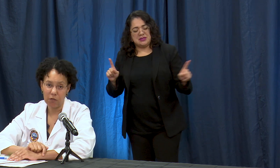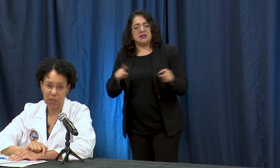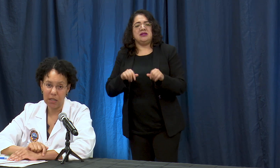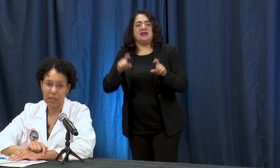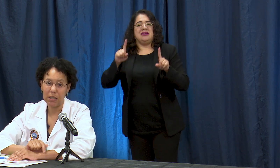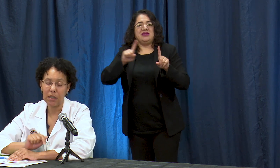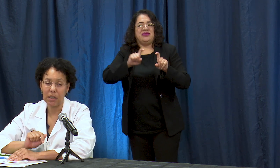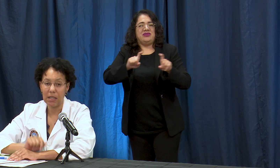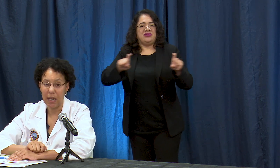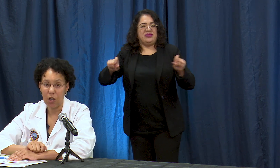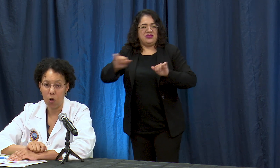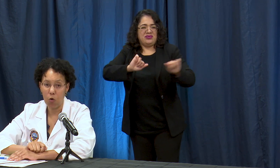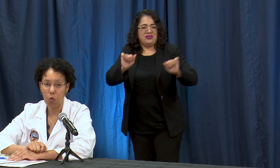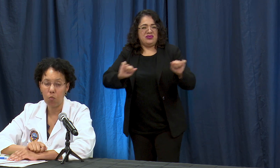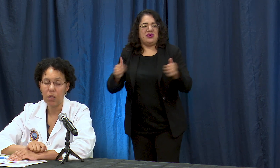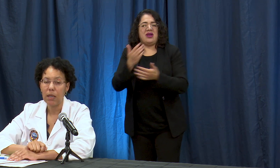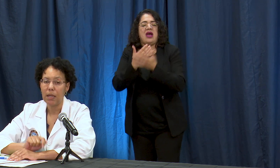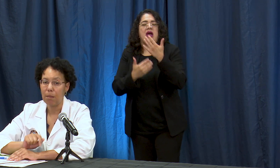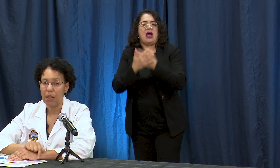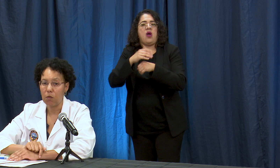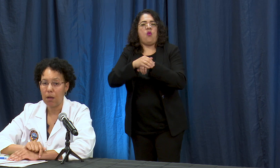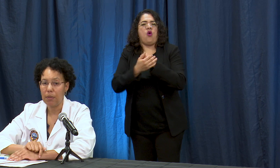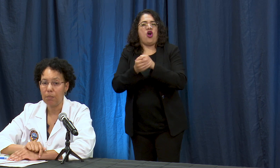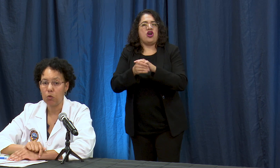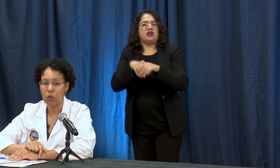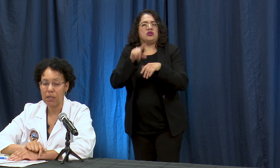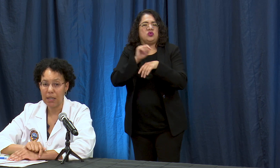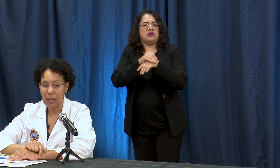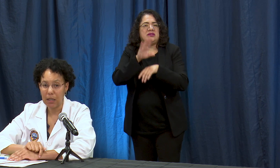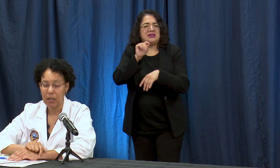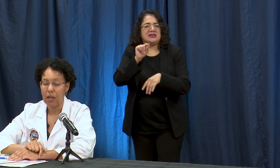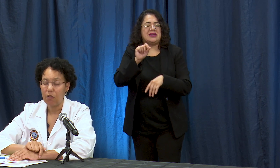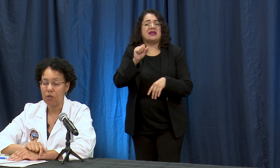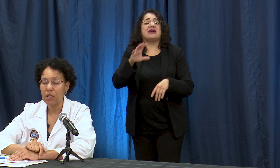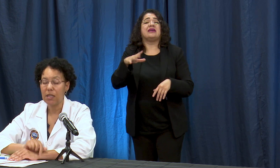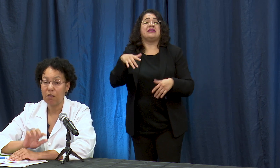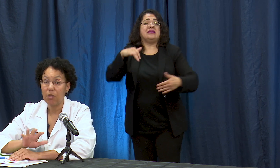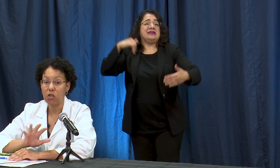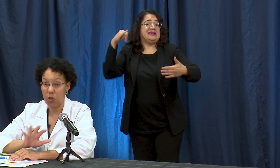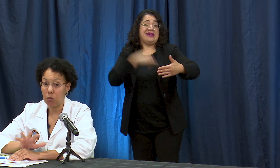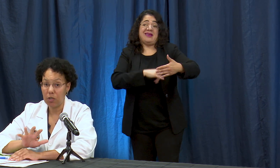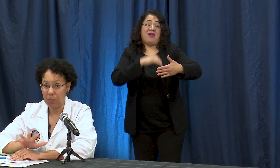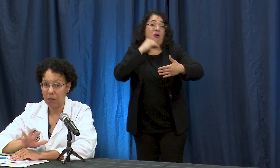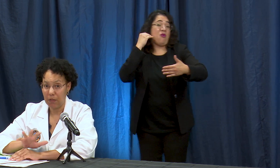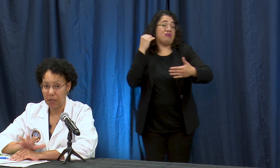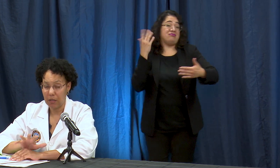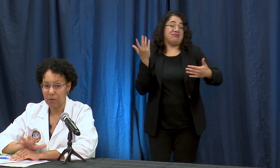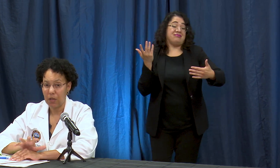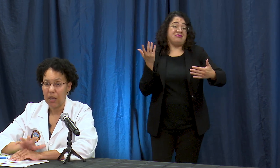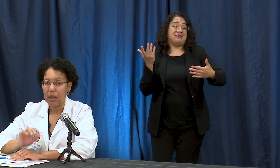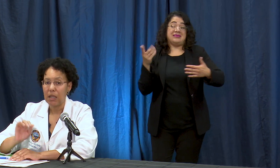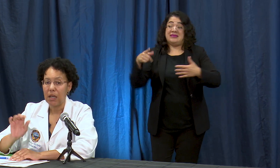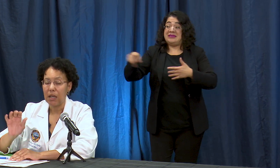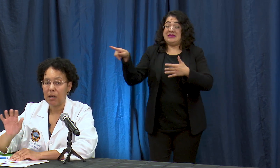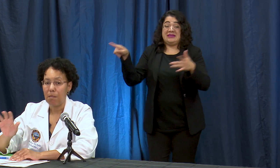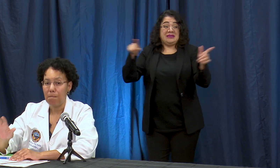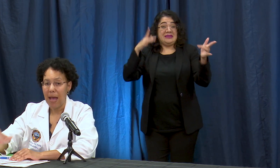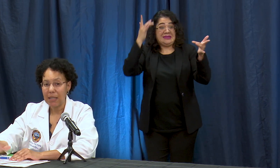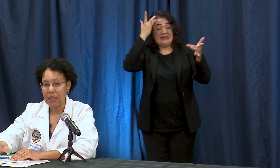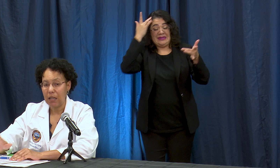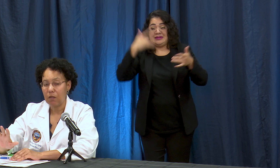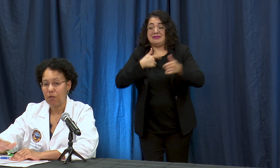high-touch surfaces, the staying home, not being around people who are sick, those things have been shown to be effective.